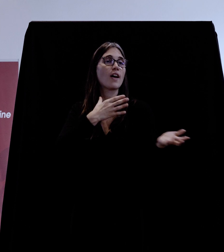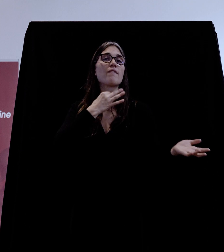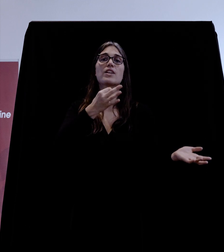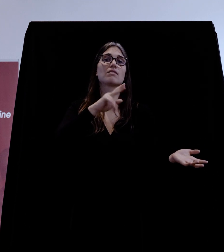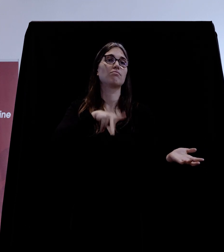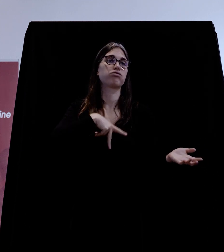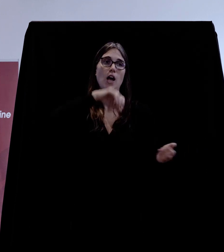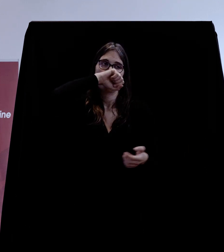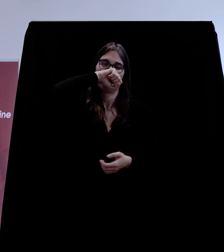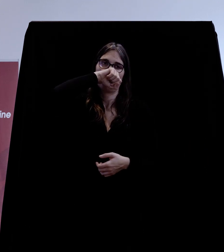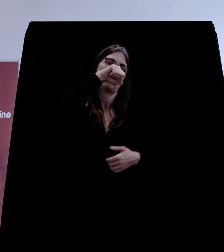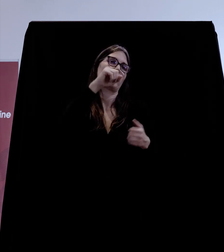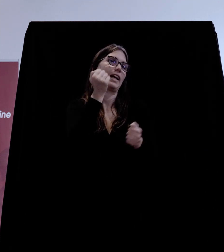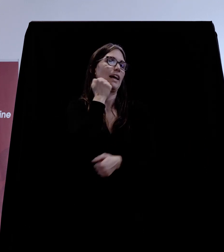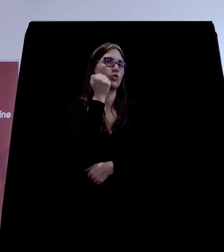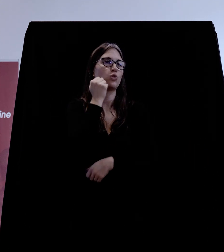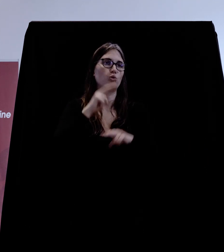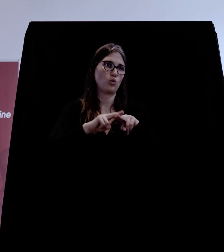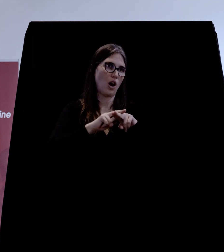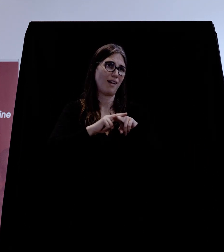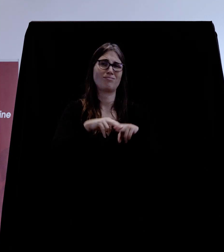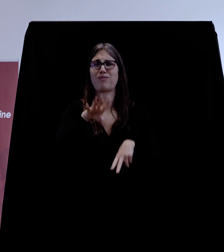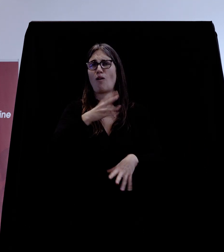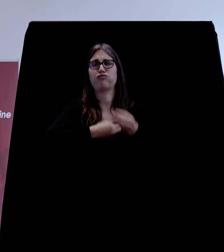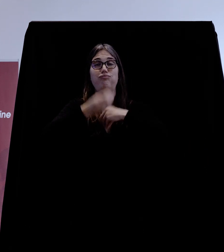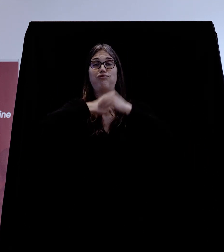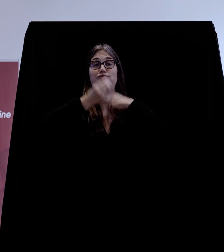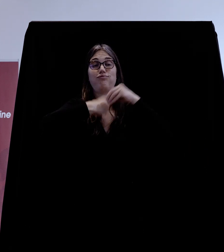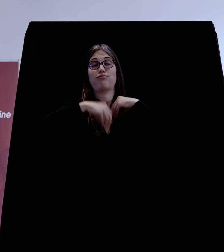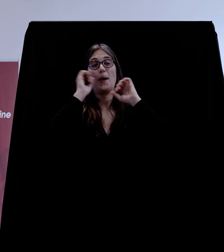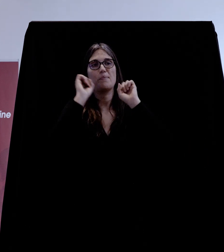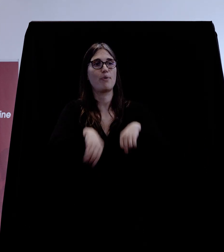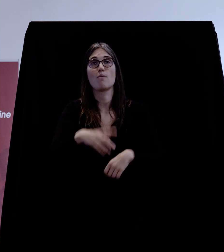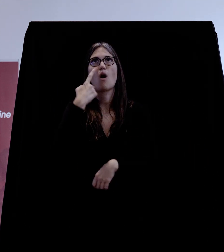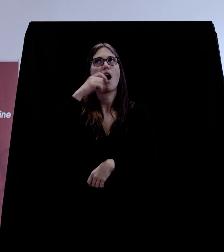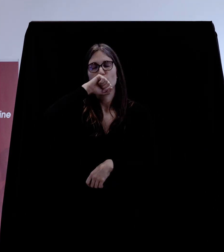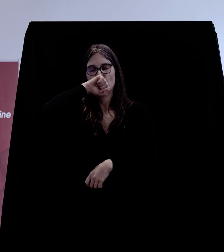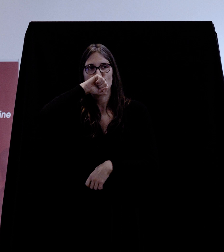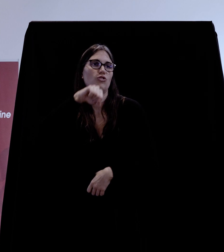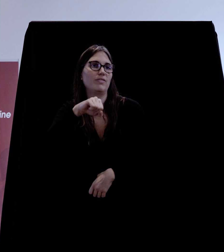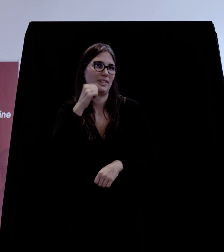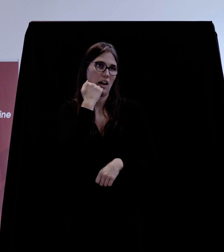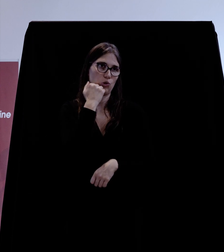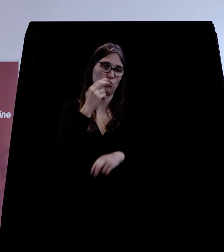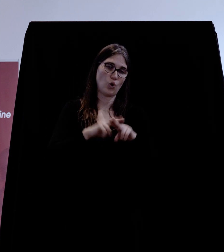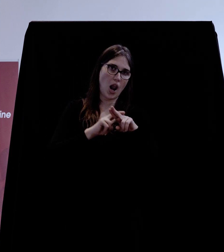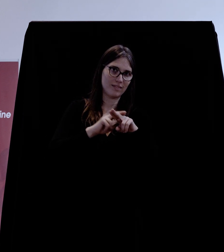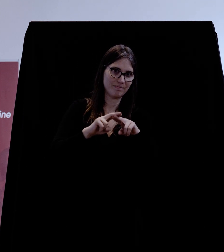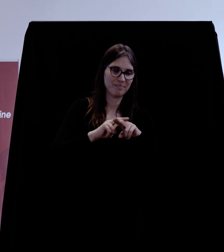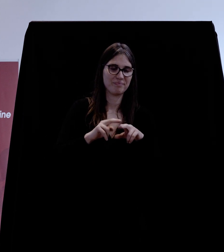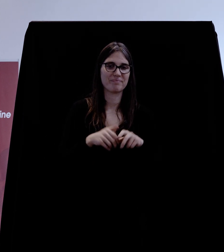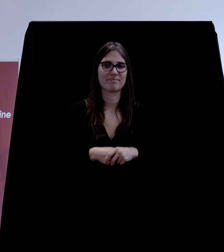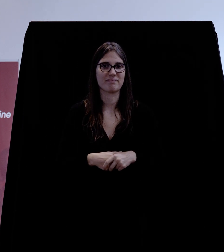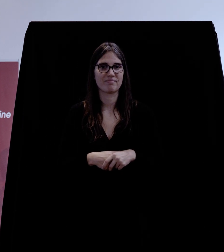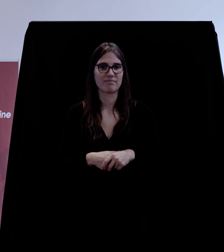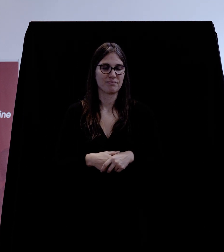it available. Um, but we realized one day that he also uses it when he wants to go to the